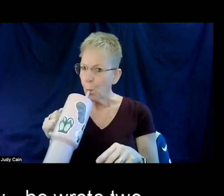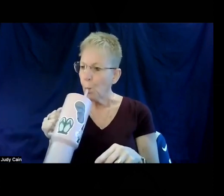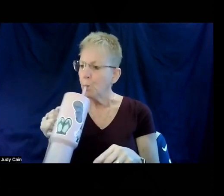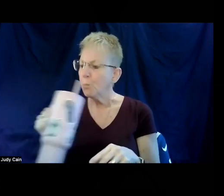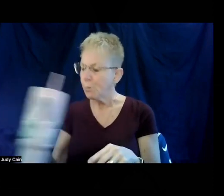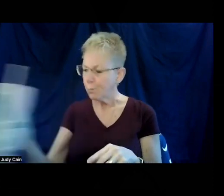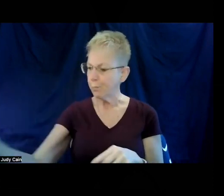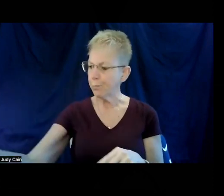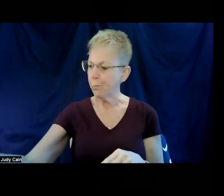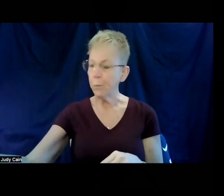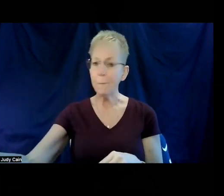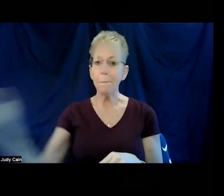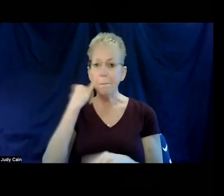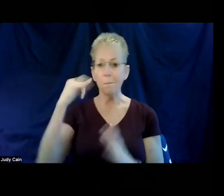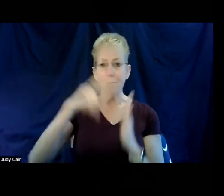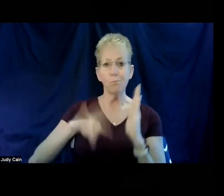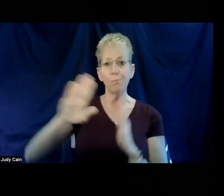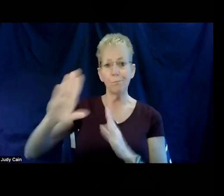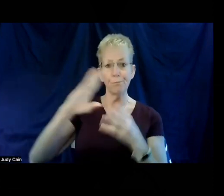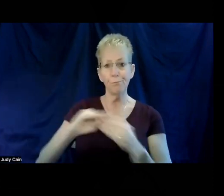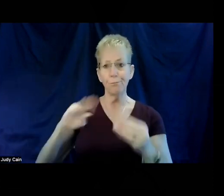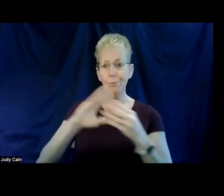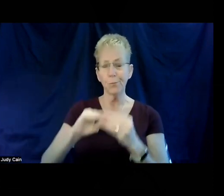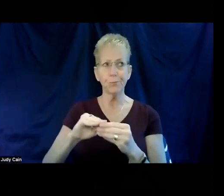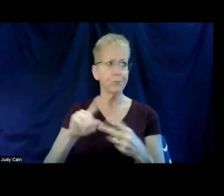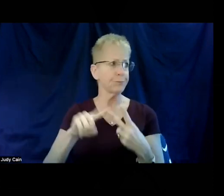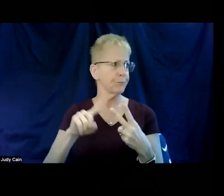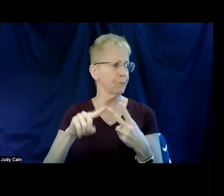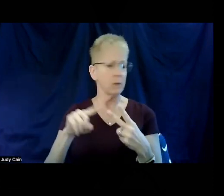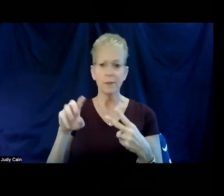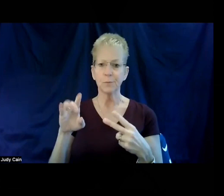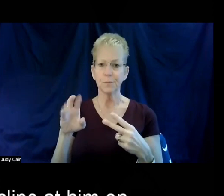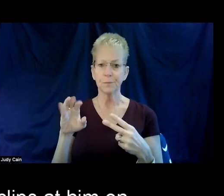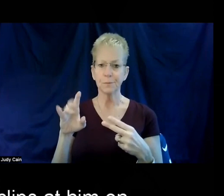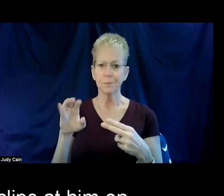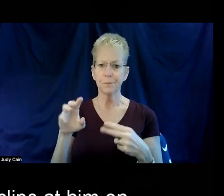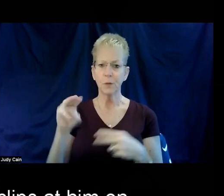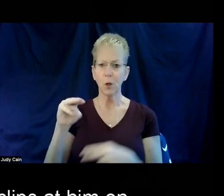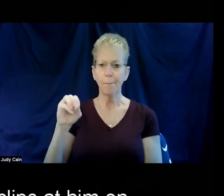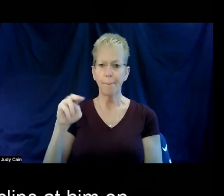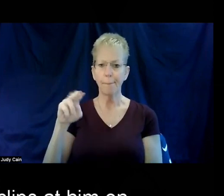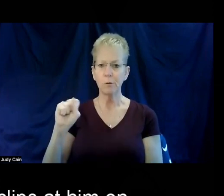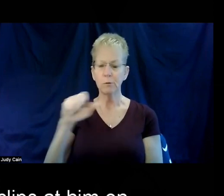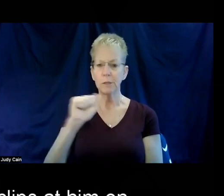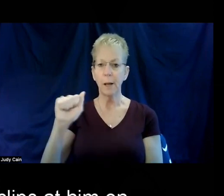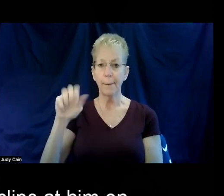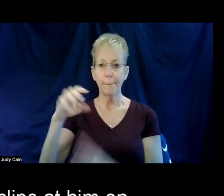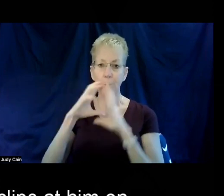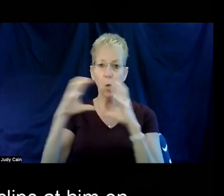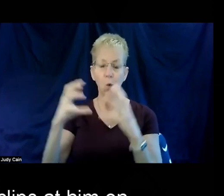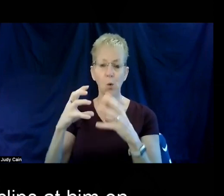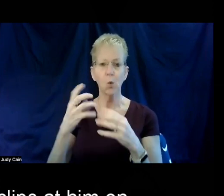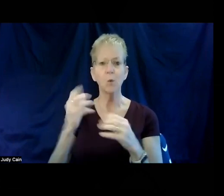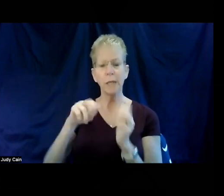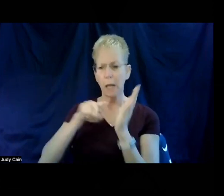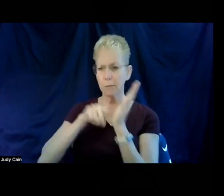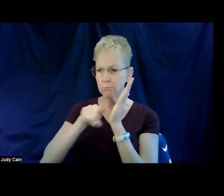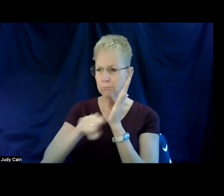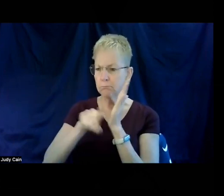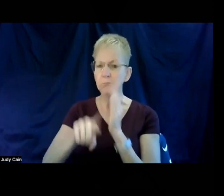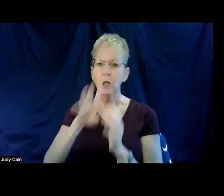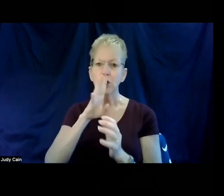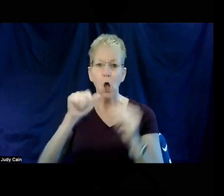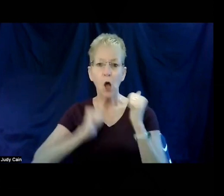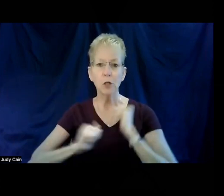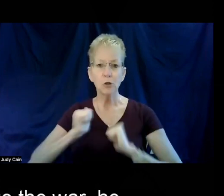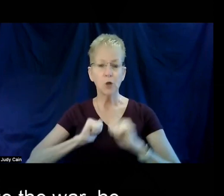Balloon and some other one. And you can look up old clips of him on talk shows telling stories. He's a